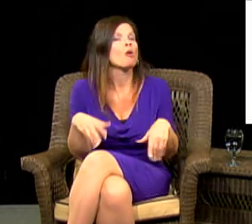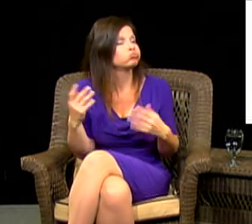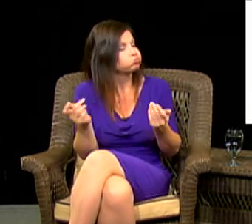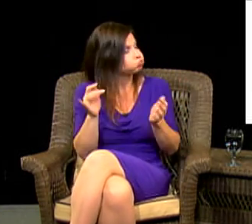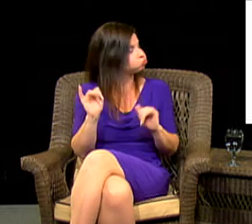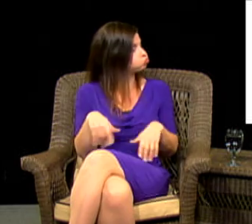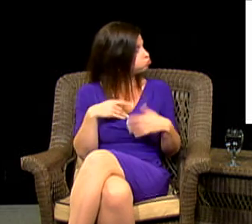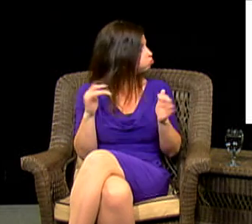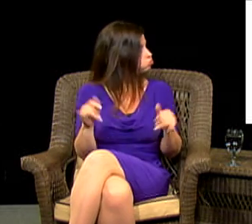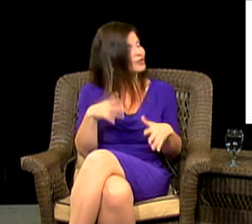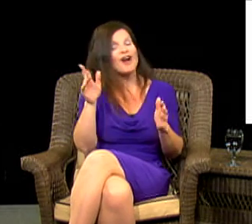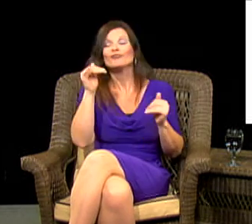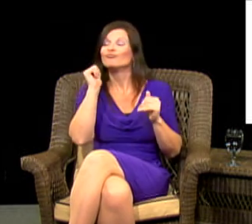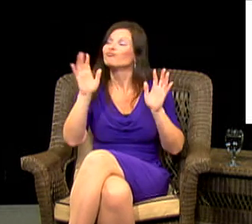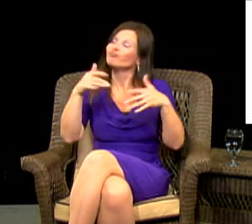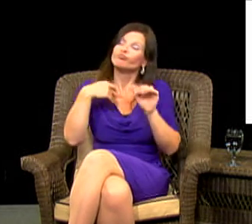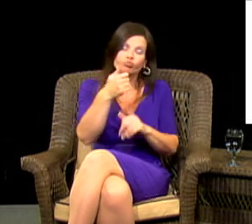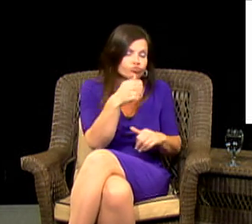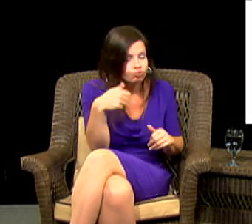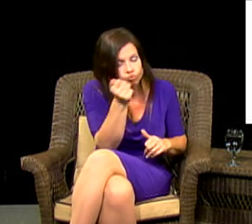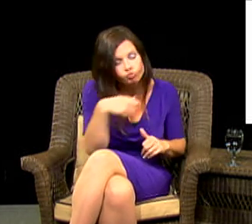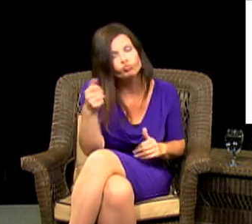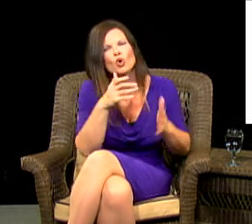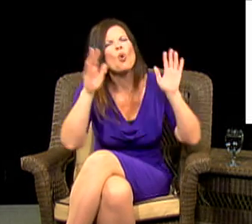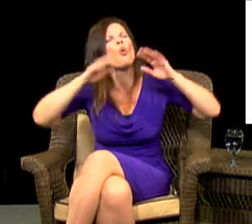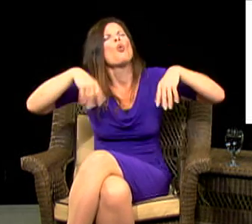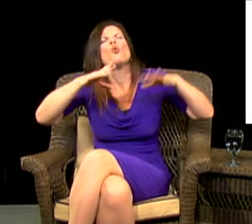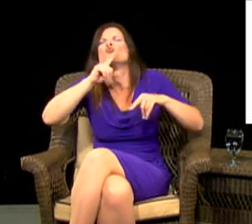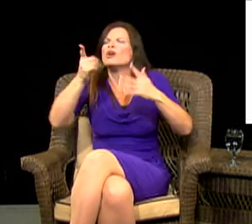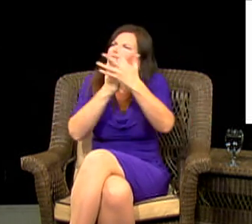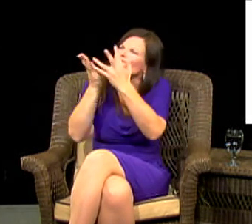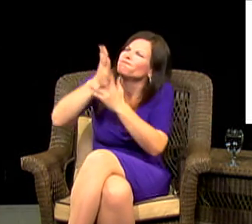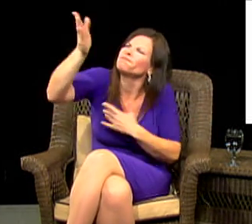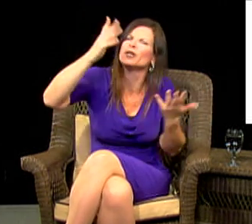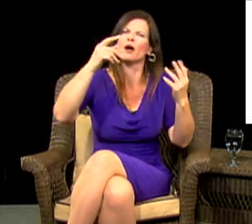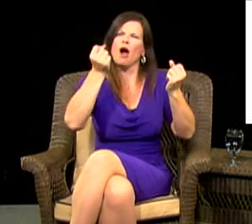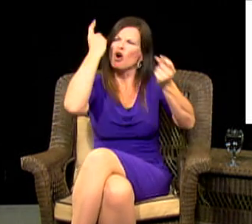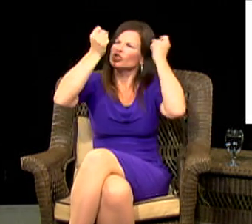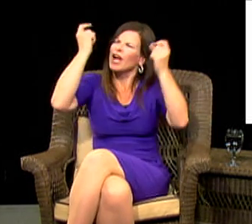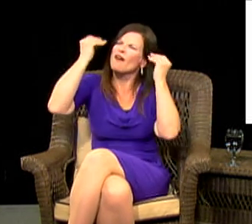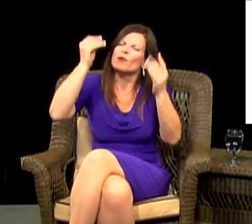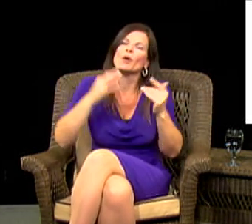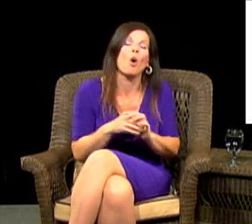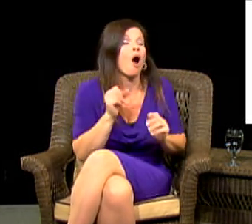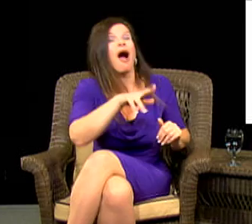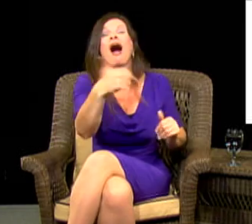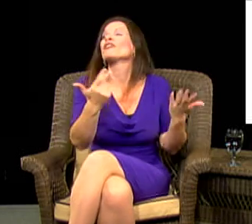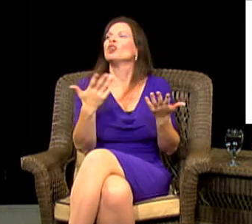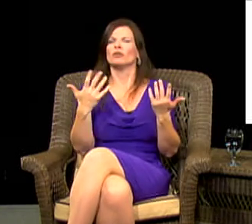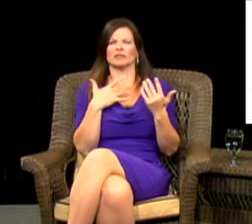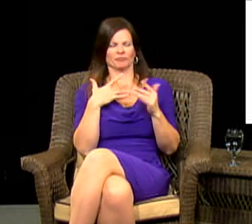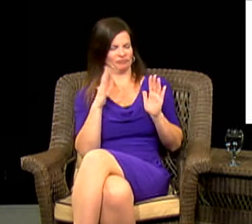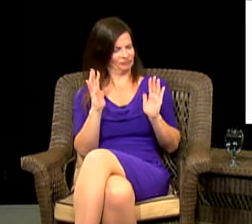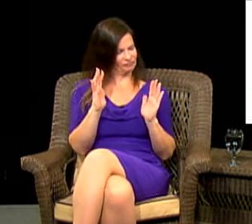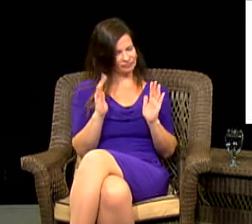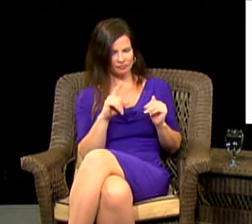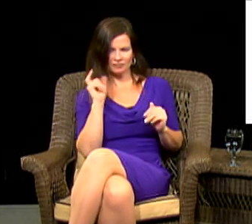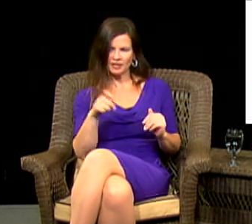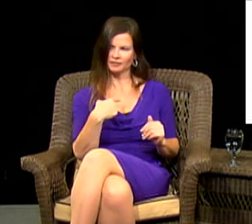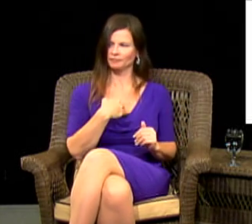don't actually focus on really difficult issues and do their own thing. And they don't